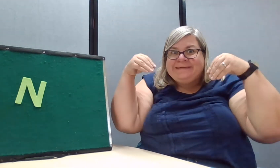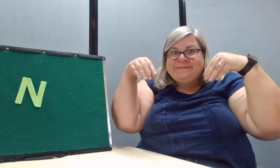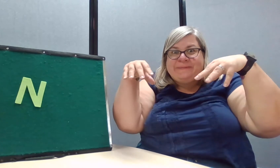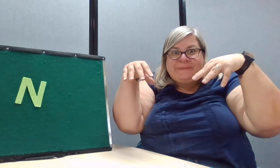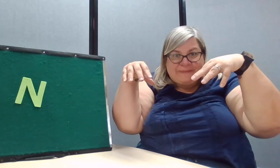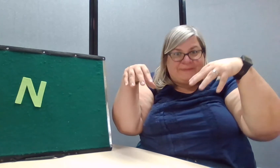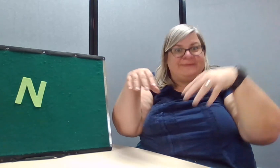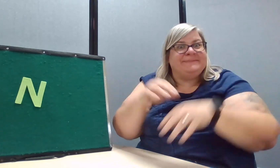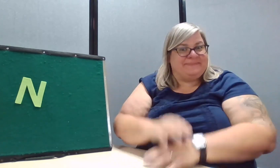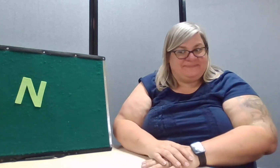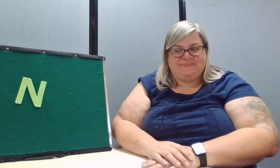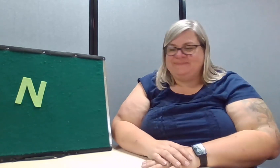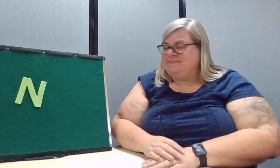comes out in the night.